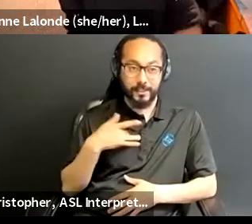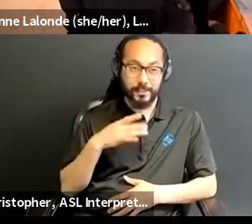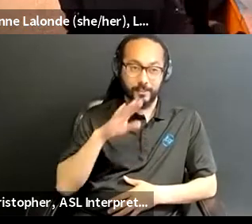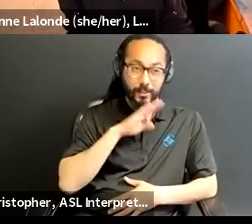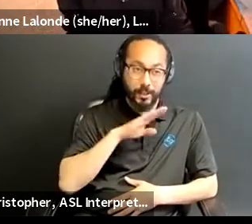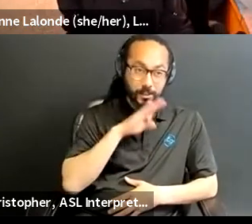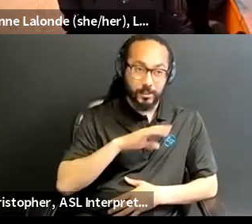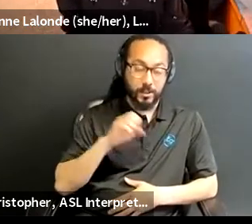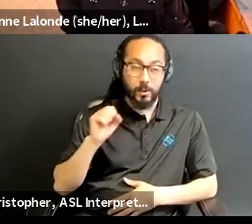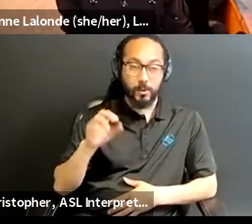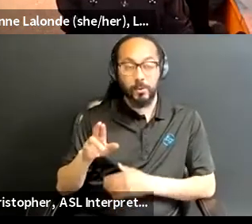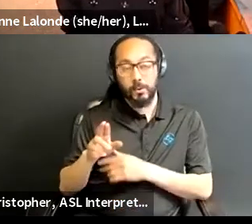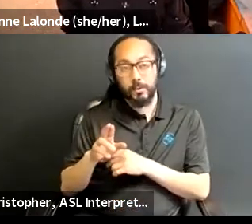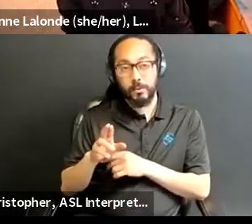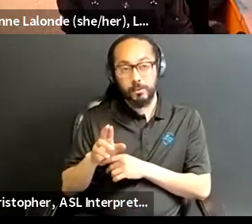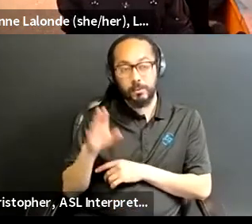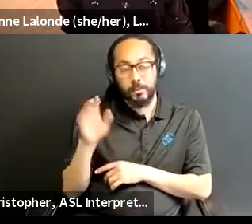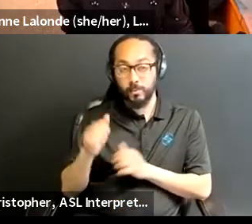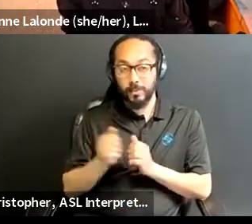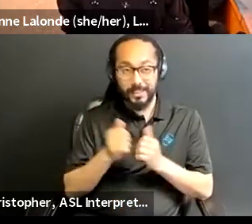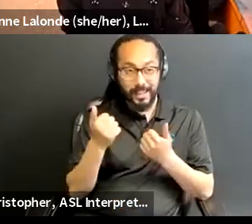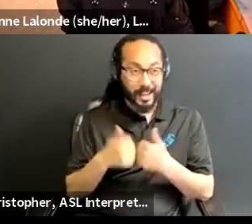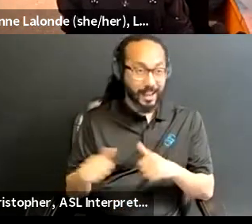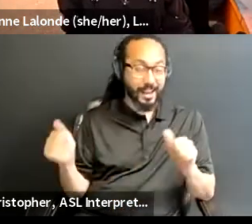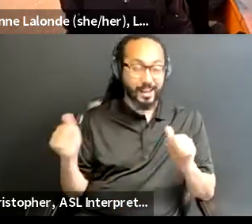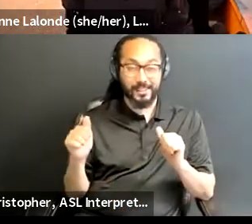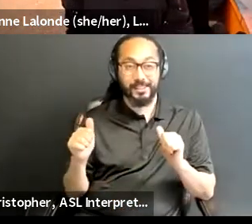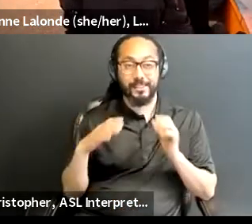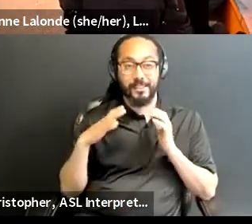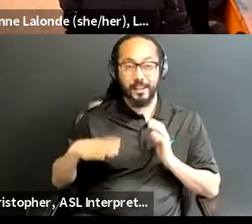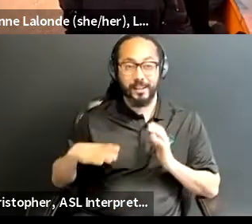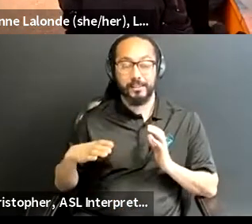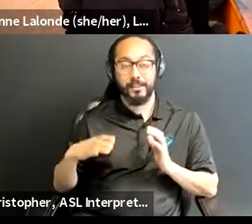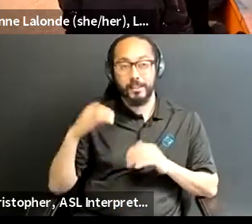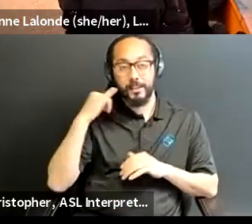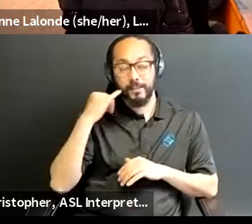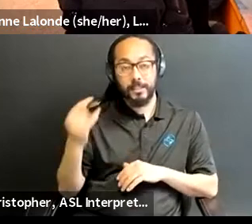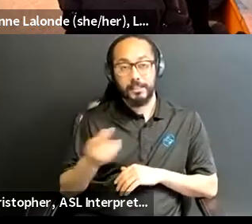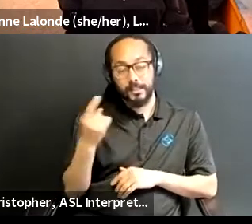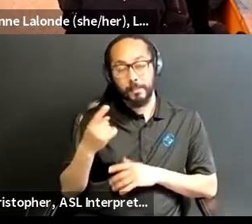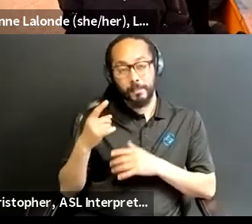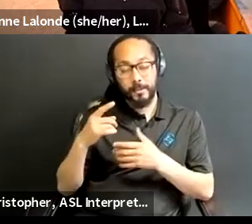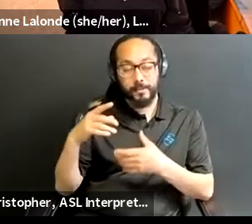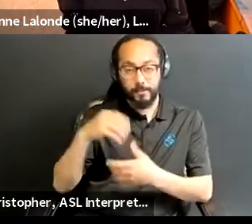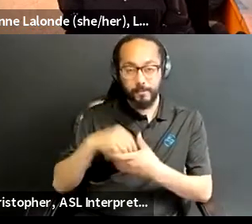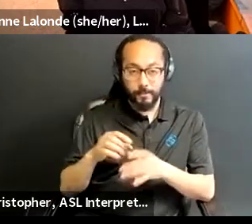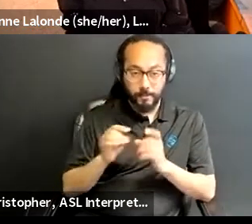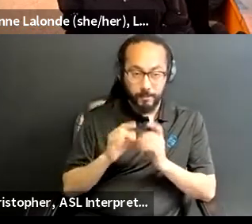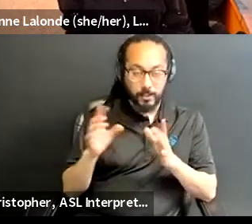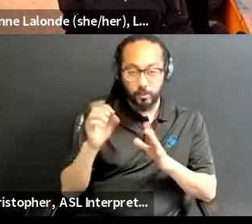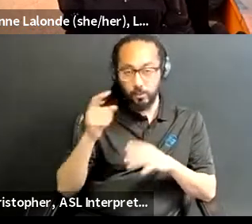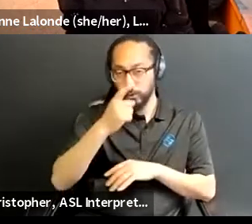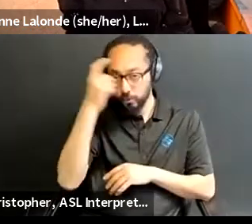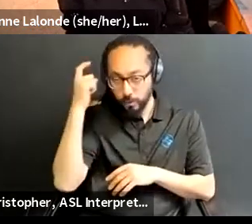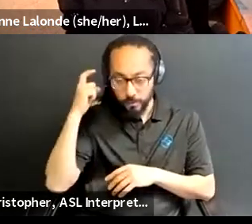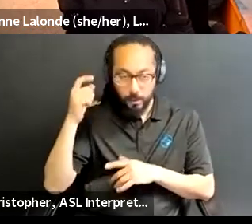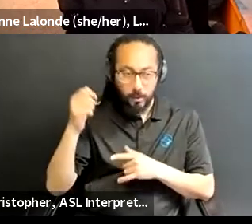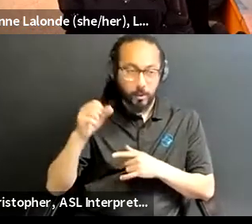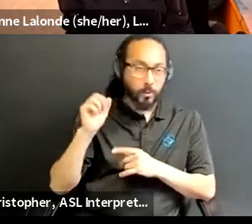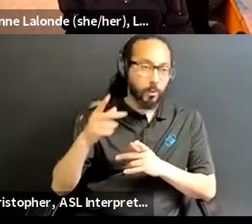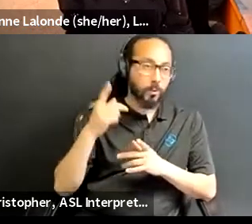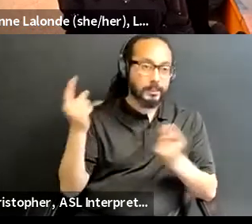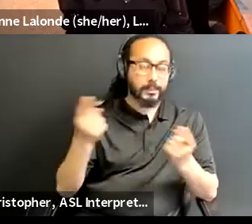those moments with any client, whether they're, you know, somebody who's engaged in violence or a trauma client, like somebody who's been on the victim